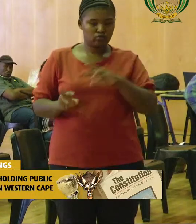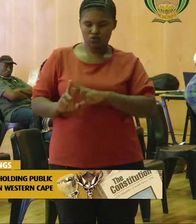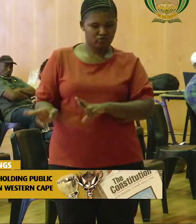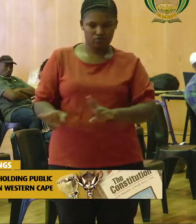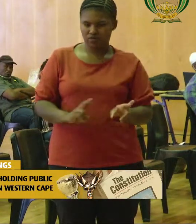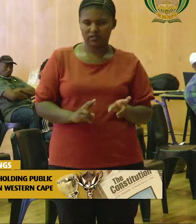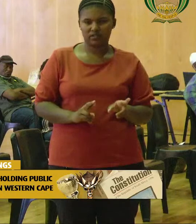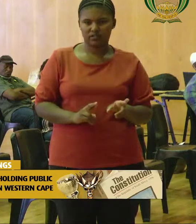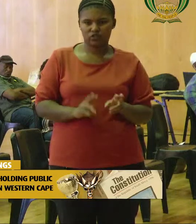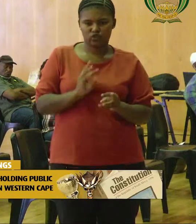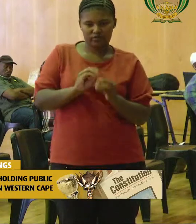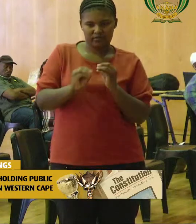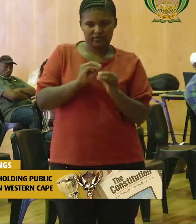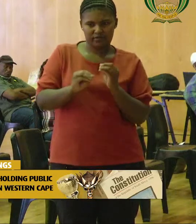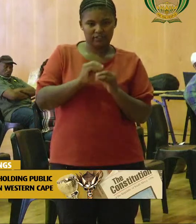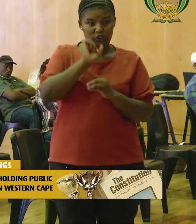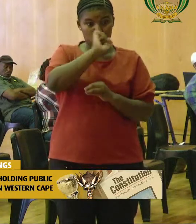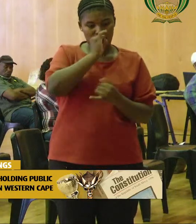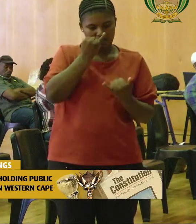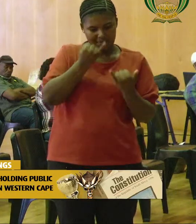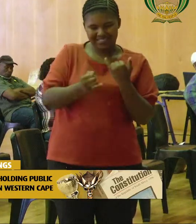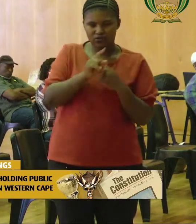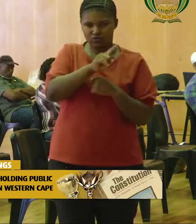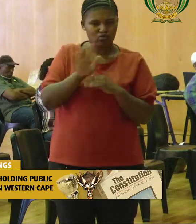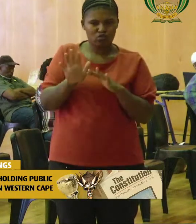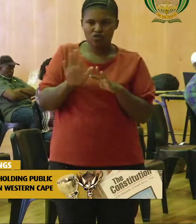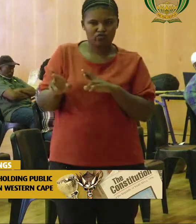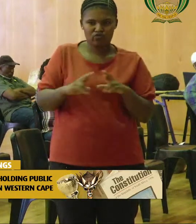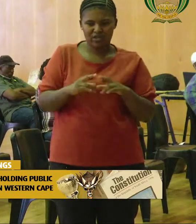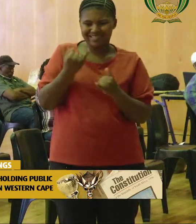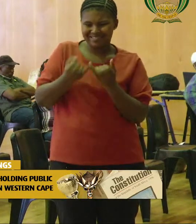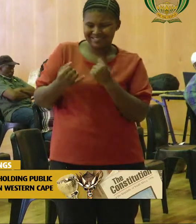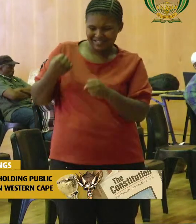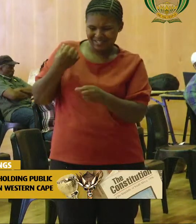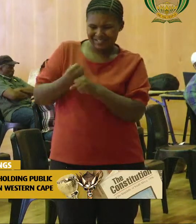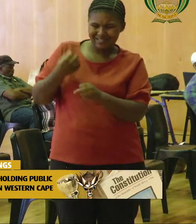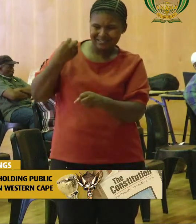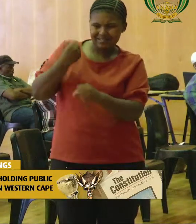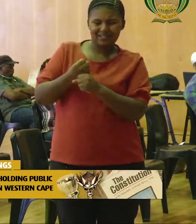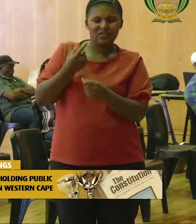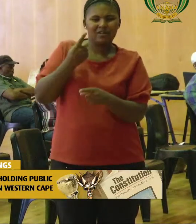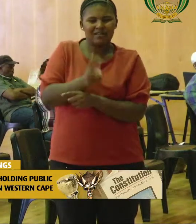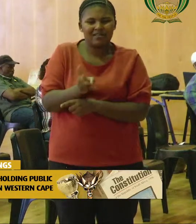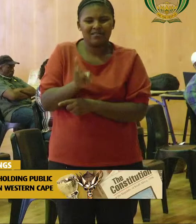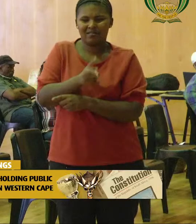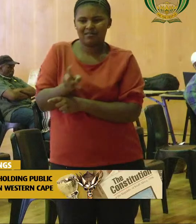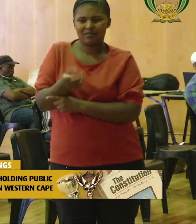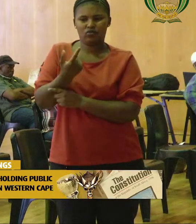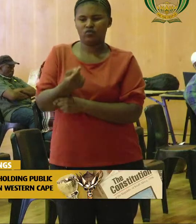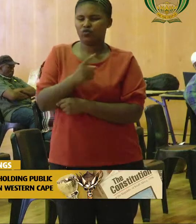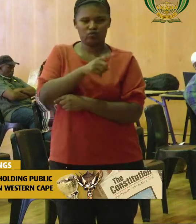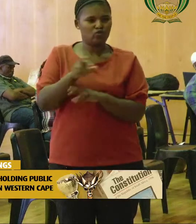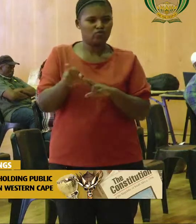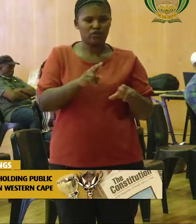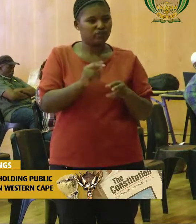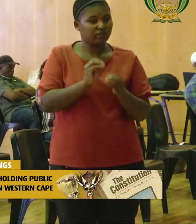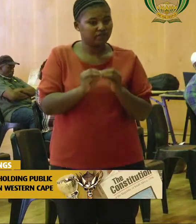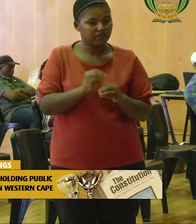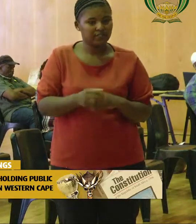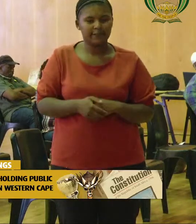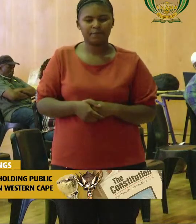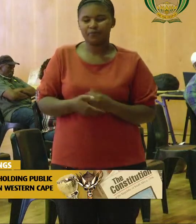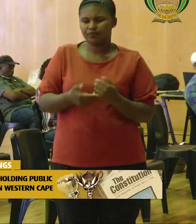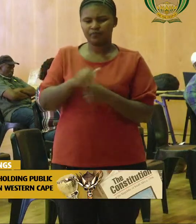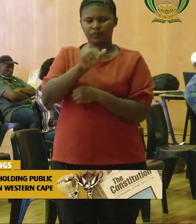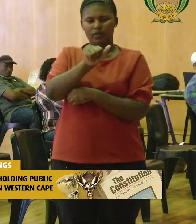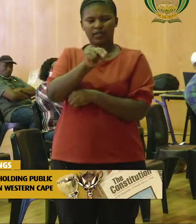ngaba nilungise mistakes that you've been doing all over and over again. Because the ANC, when